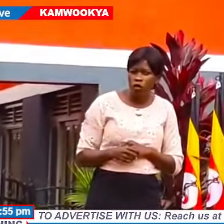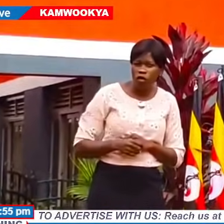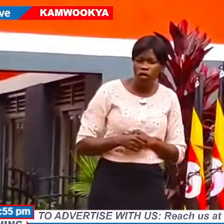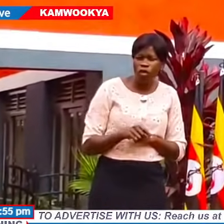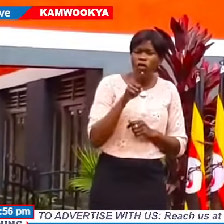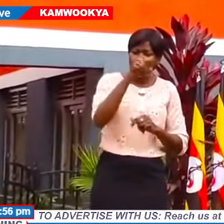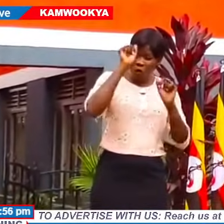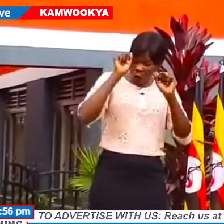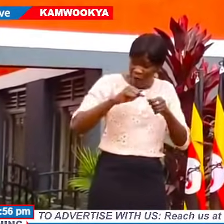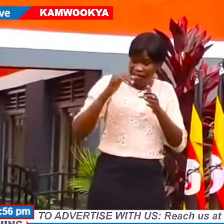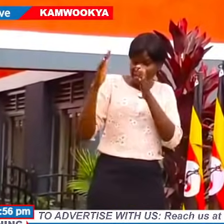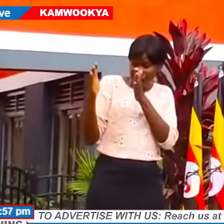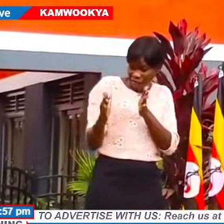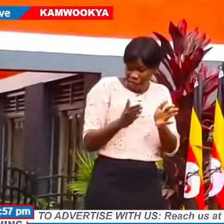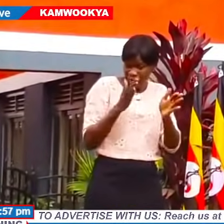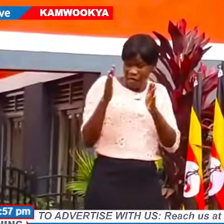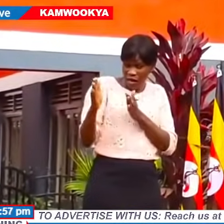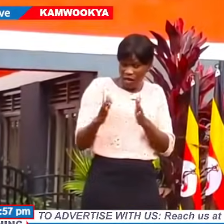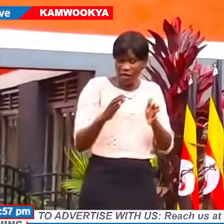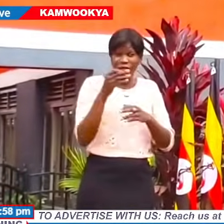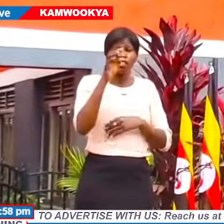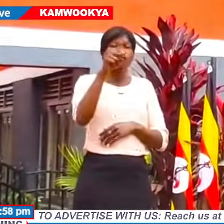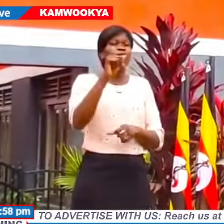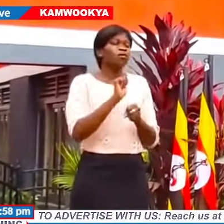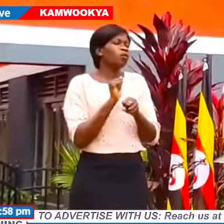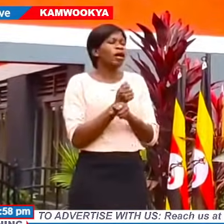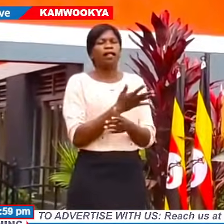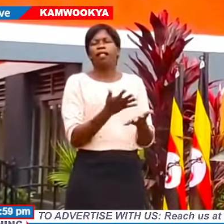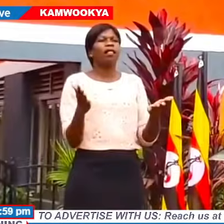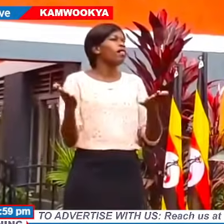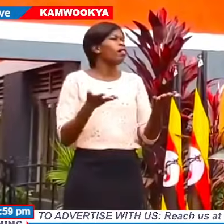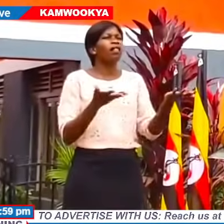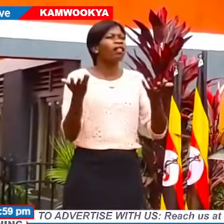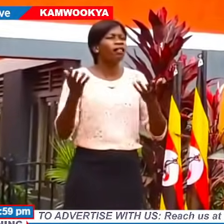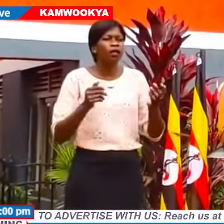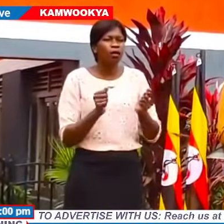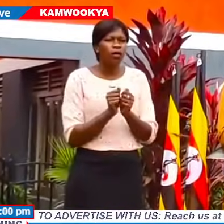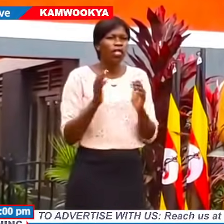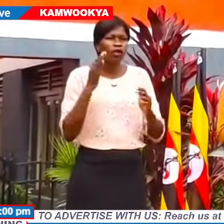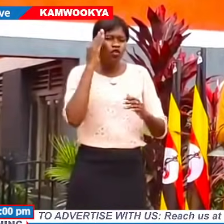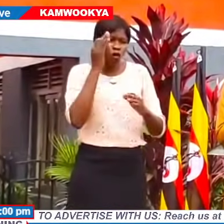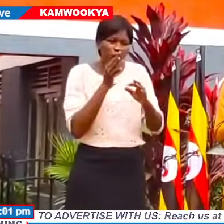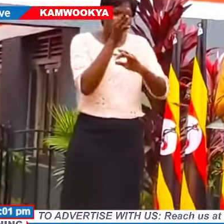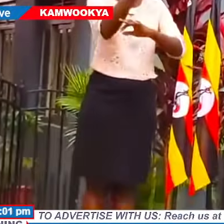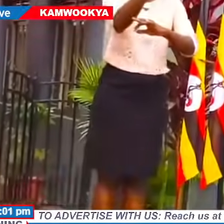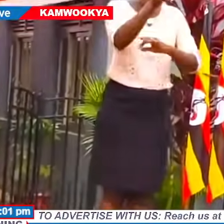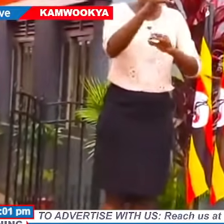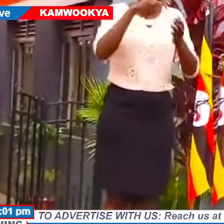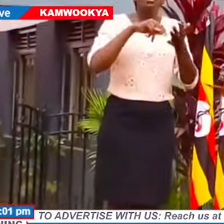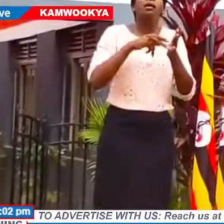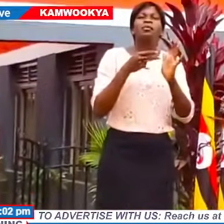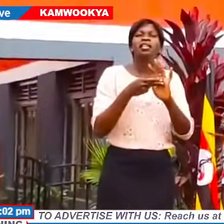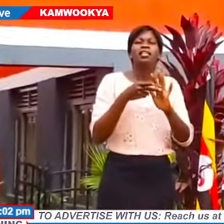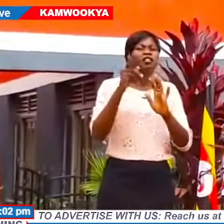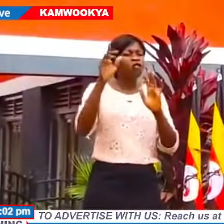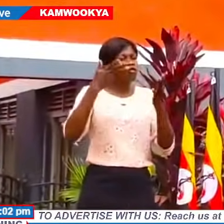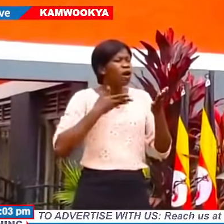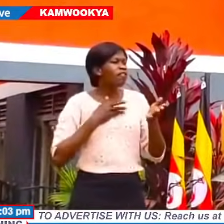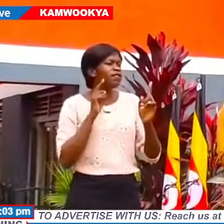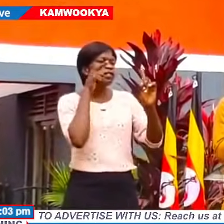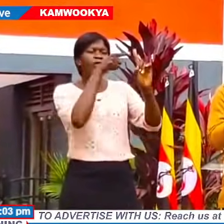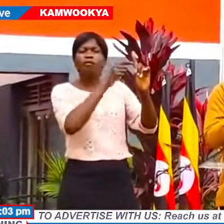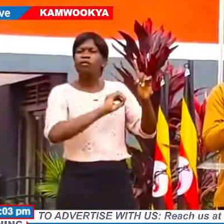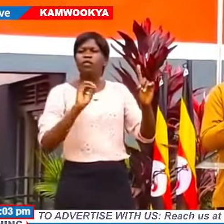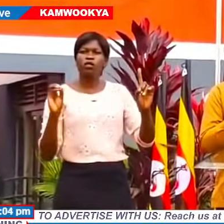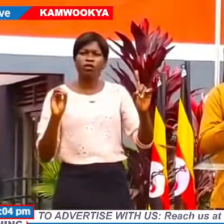You see, if you don't know where you're going, then any road will lead you there. So when you set a target, show the path going to that target.